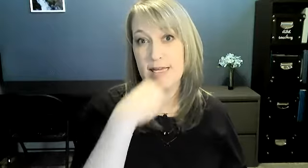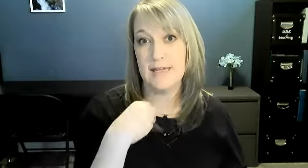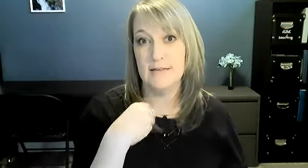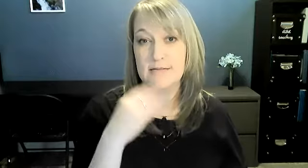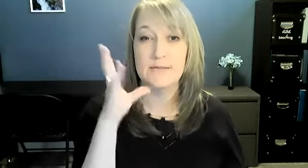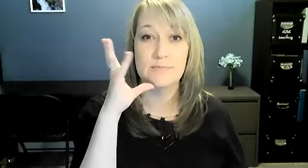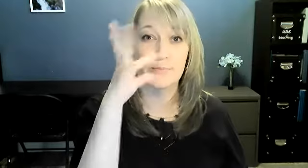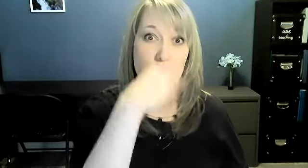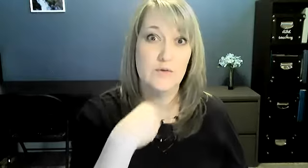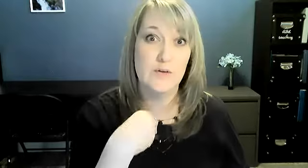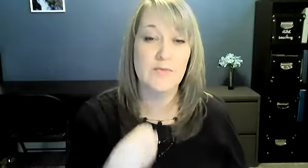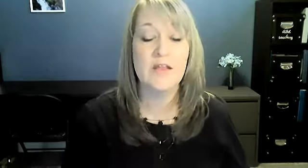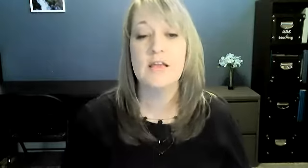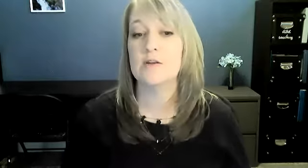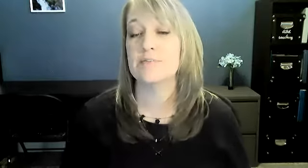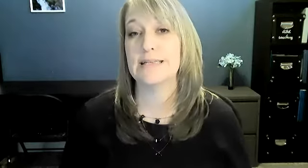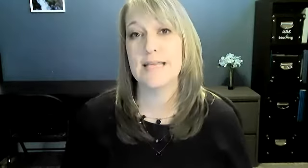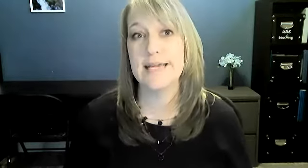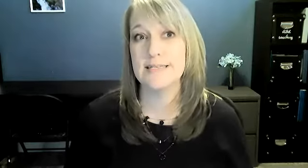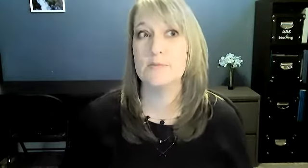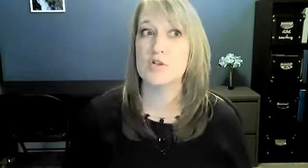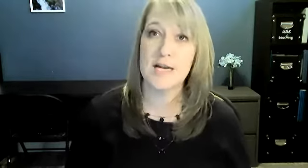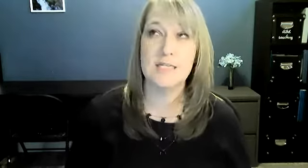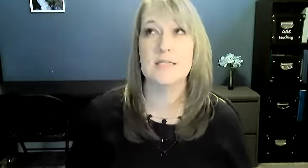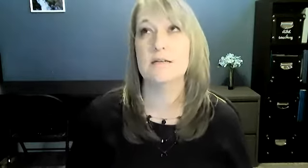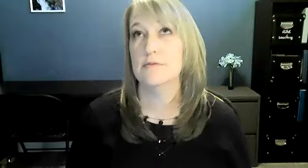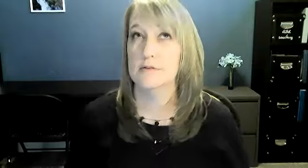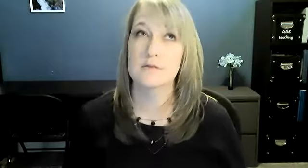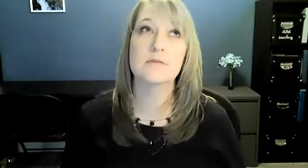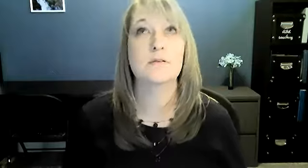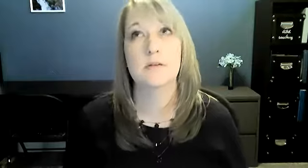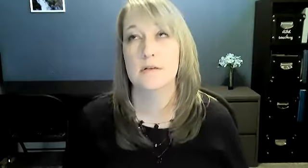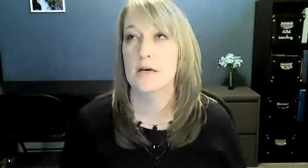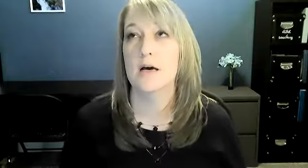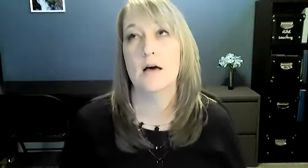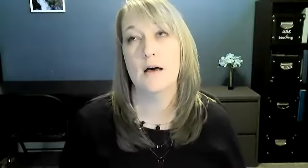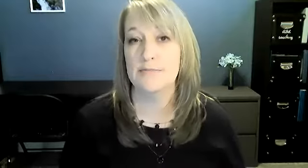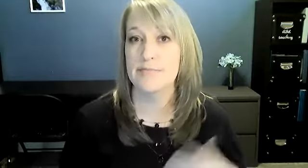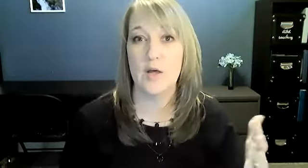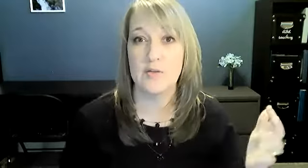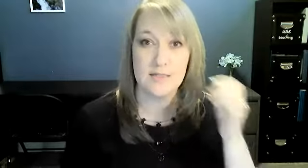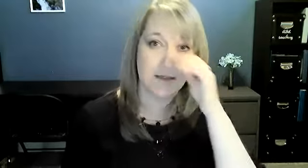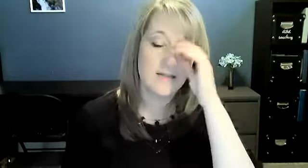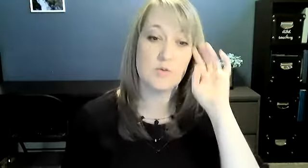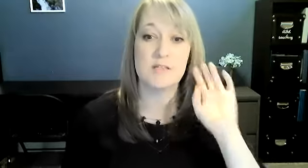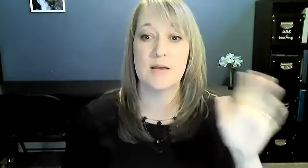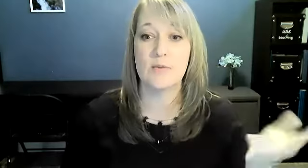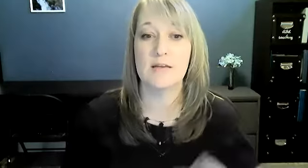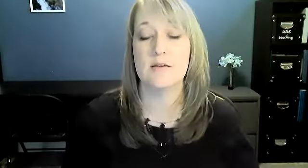Pretty, beautiful. It also means handsome, attractive, all those English words that we use